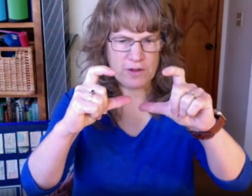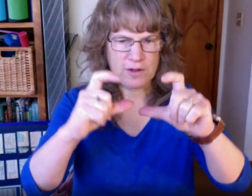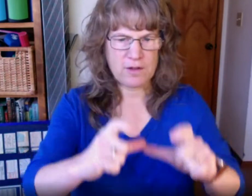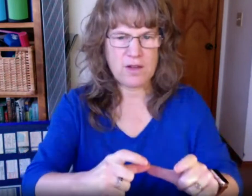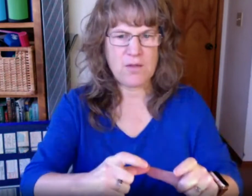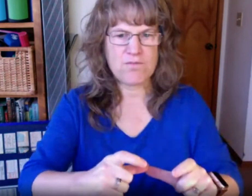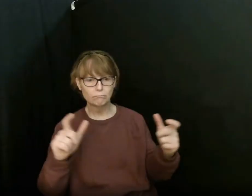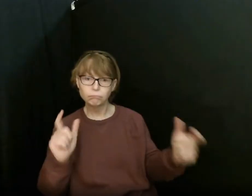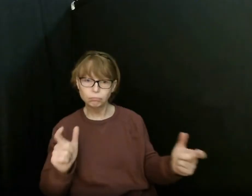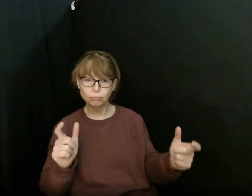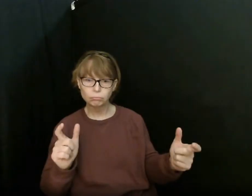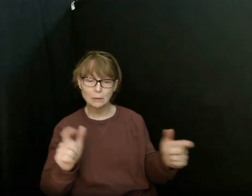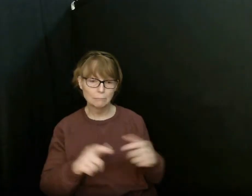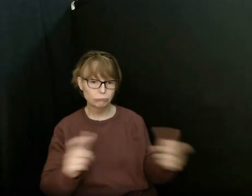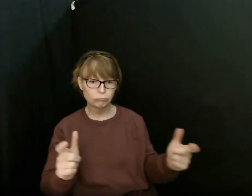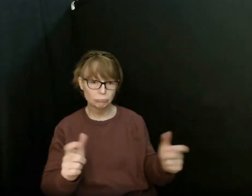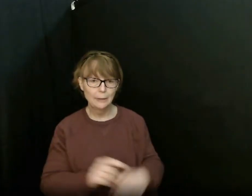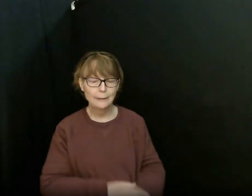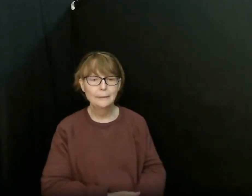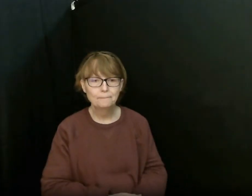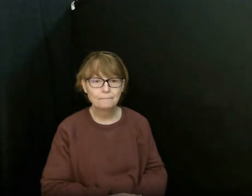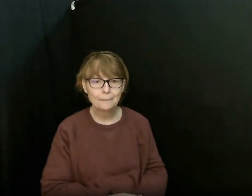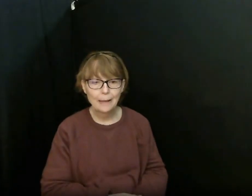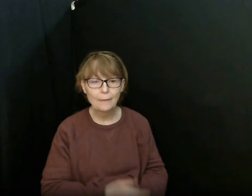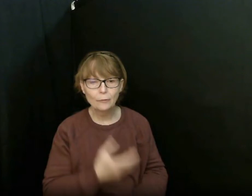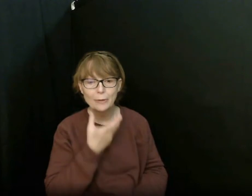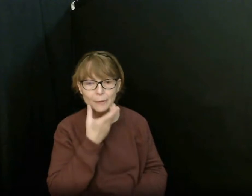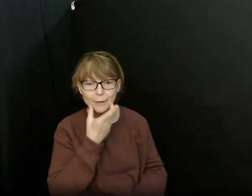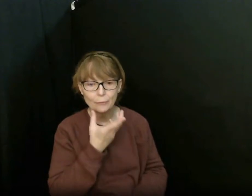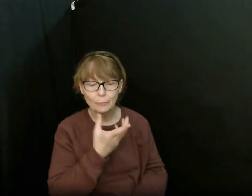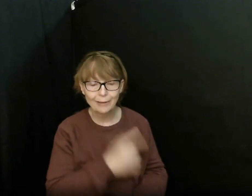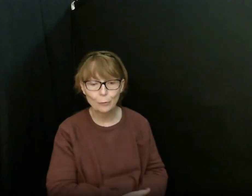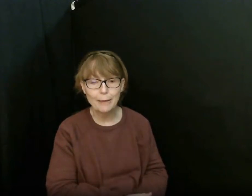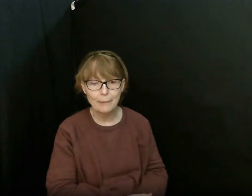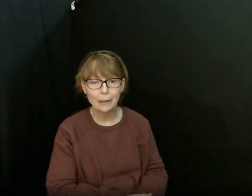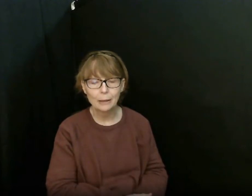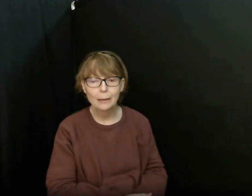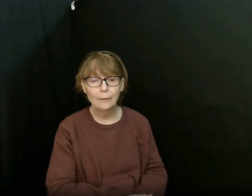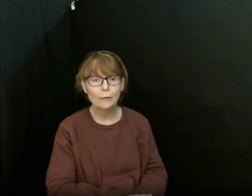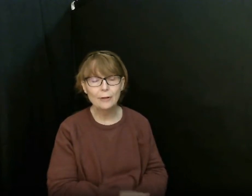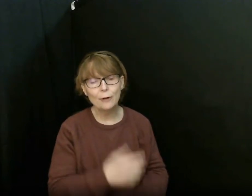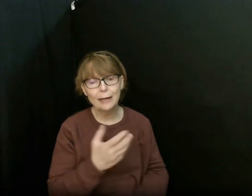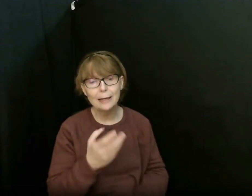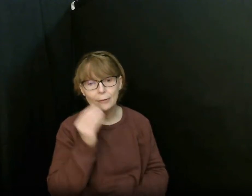Mm-hmm. Okay. And this is when something is great big. There's different kinds of